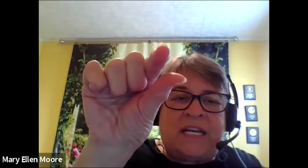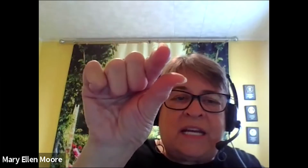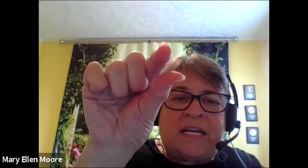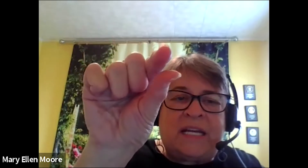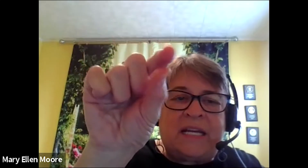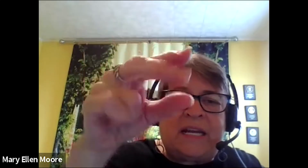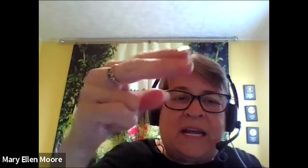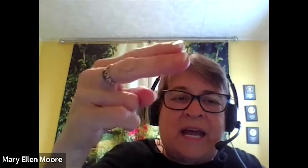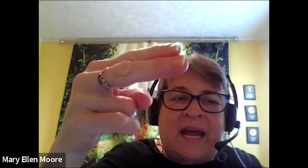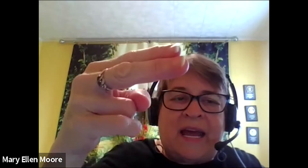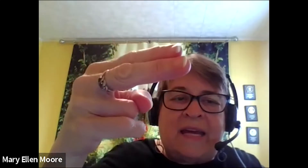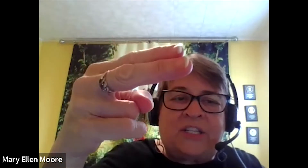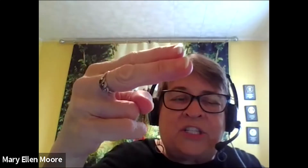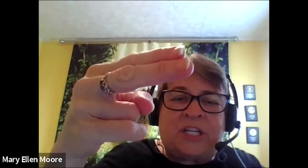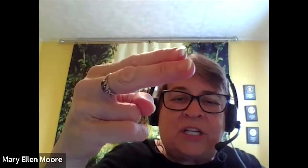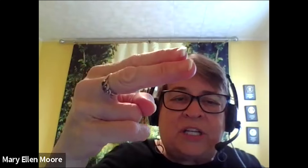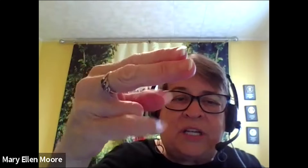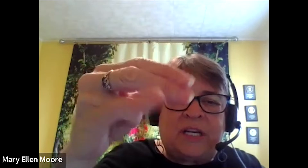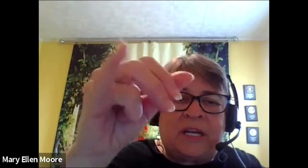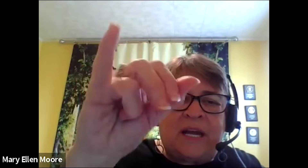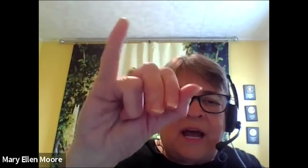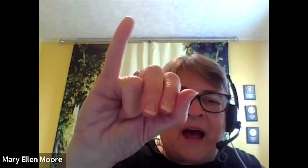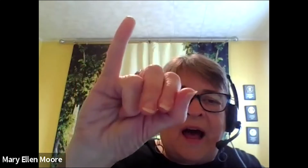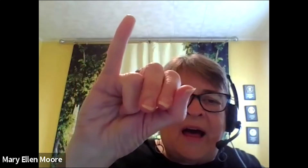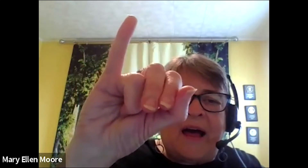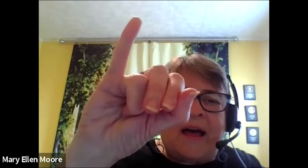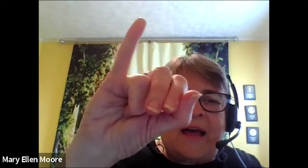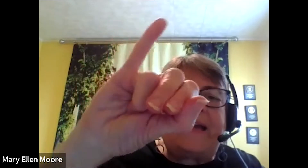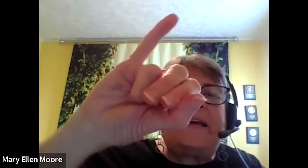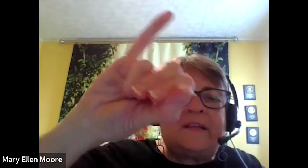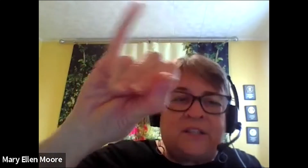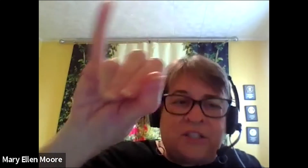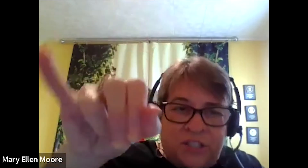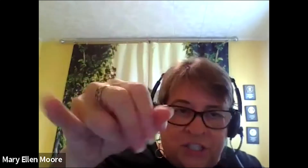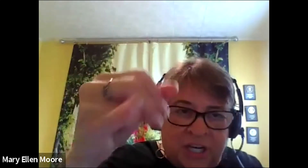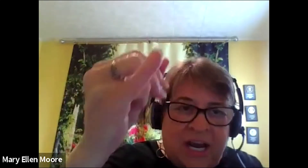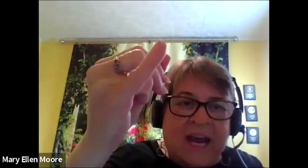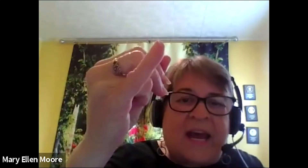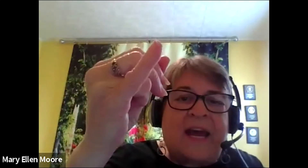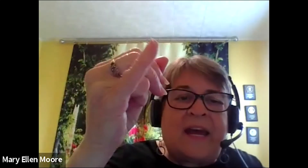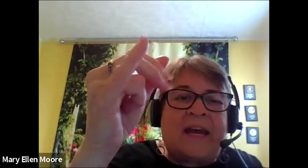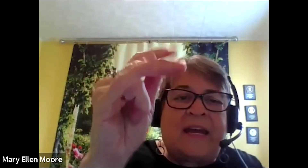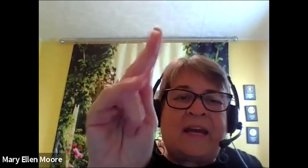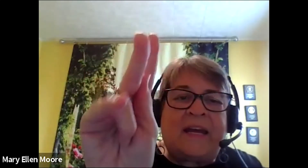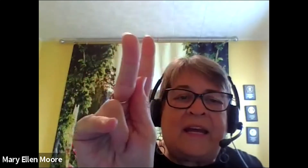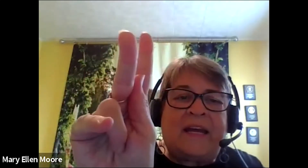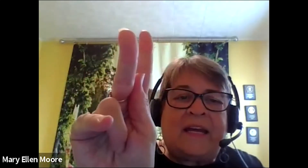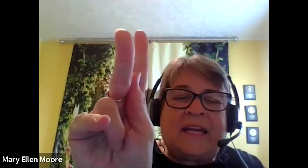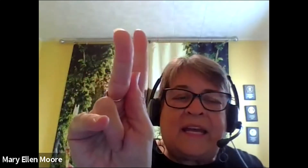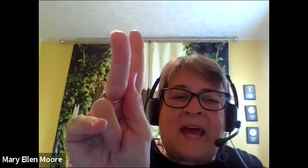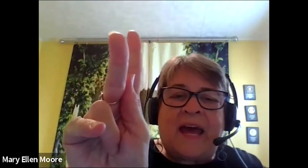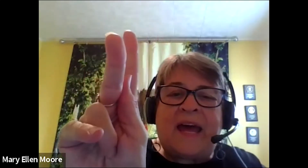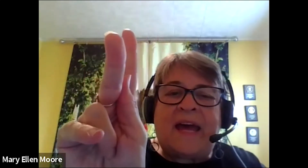G, H, I, J,